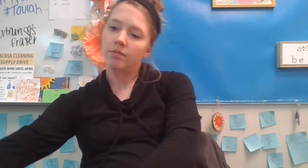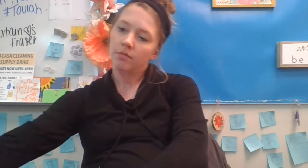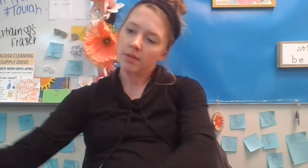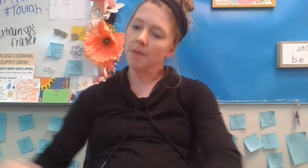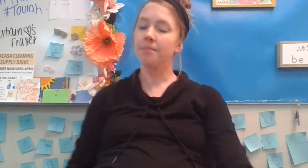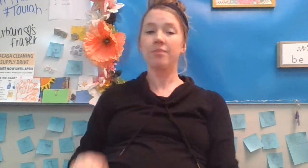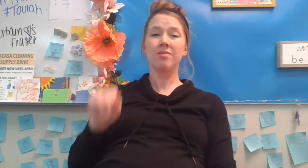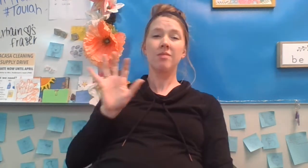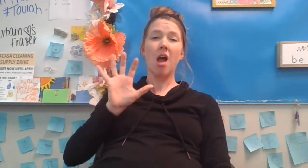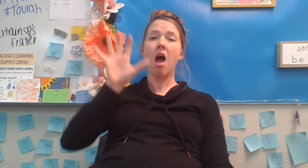Okay.